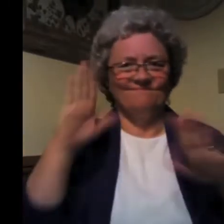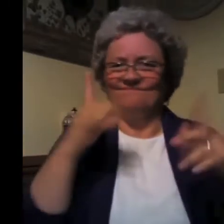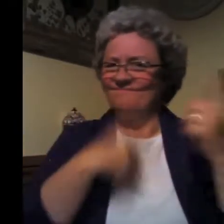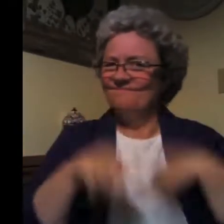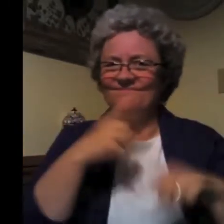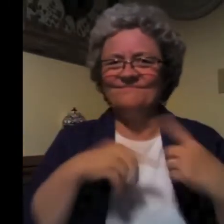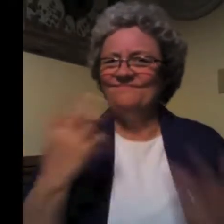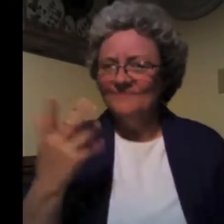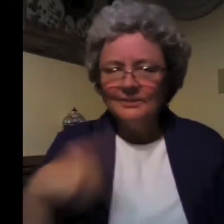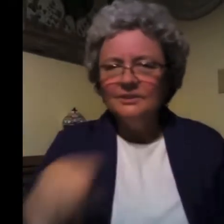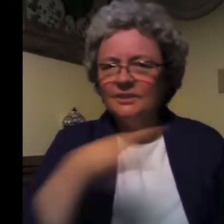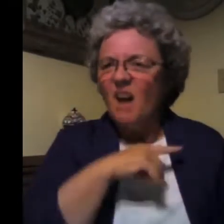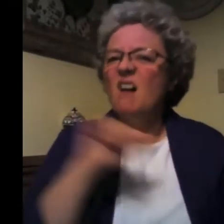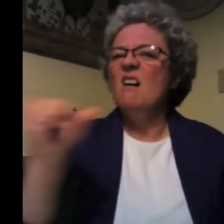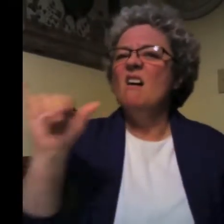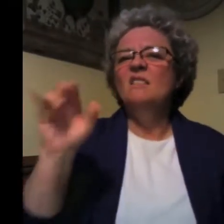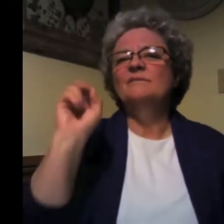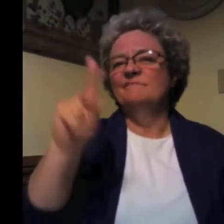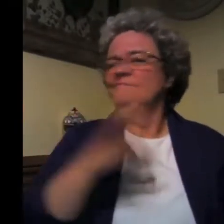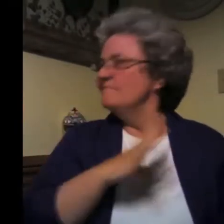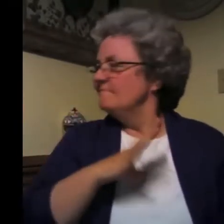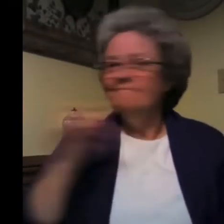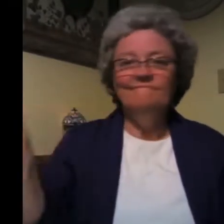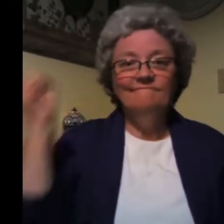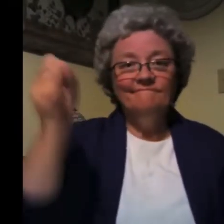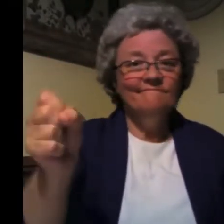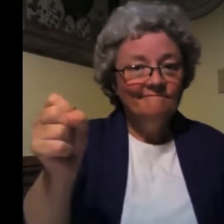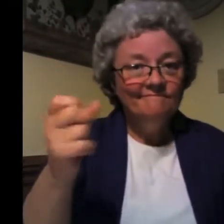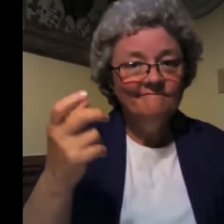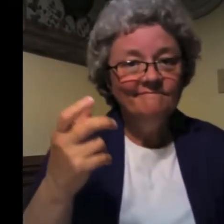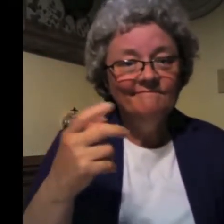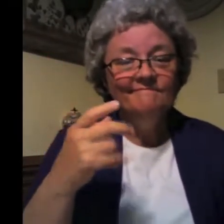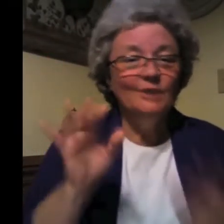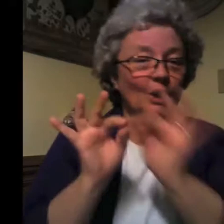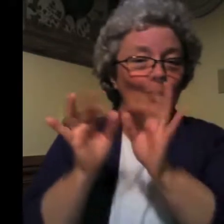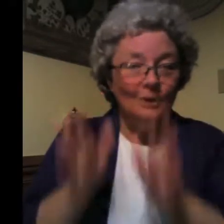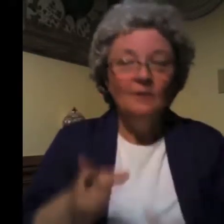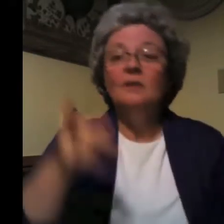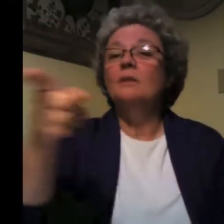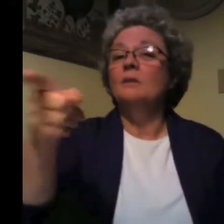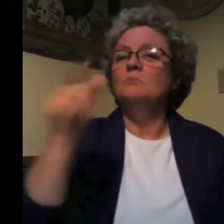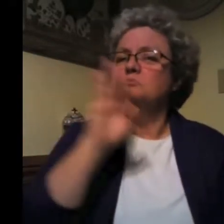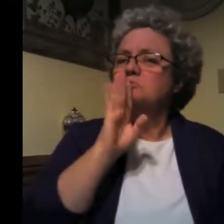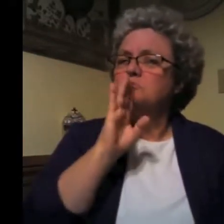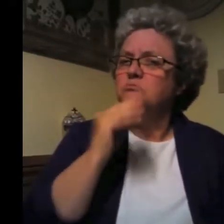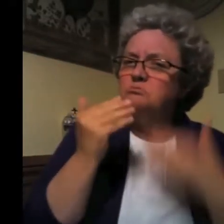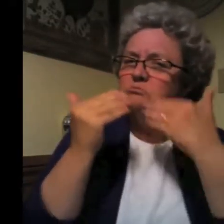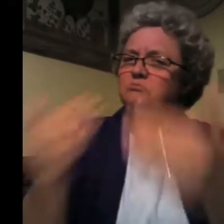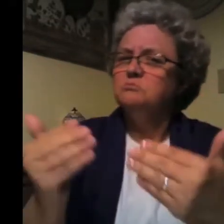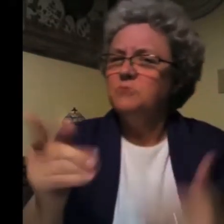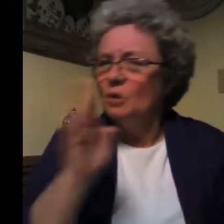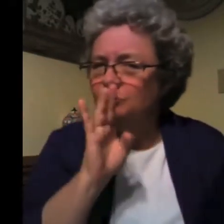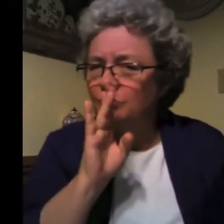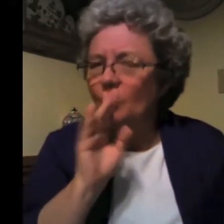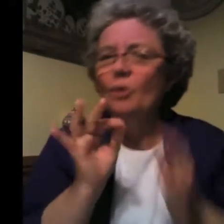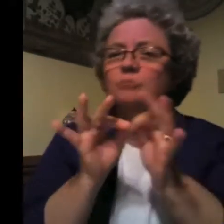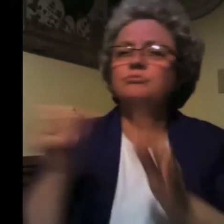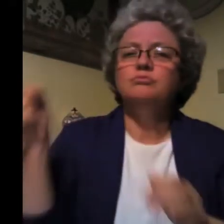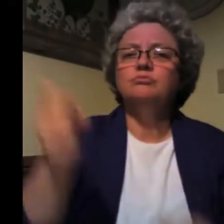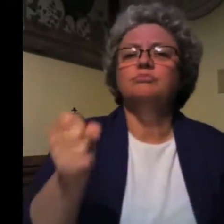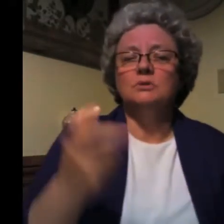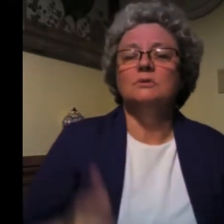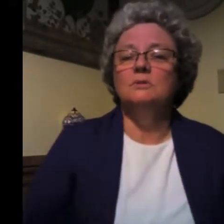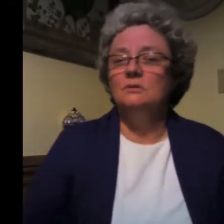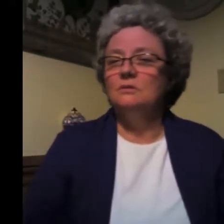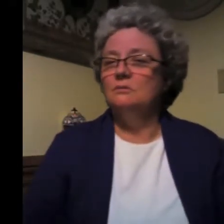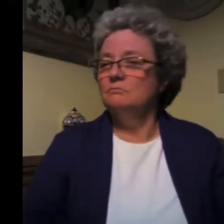he needed to talk with the group of deaf individuals. So he called in an interpreter, and the police